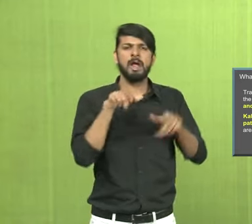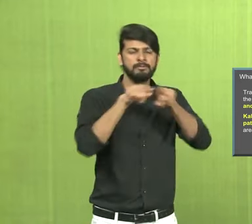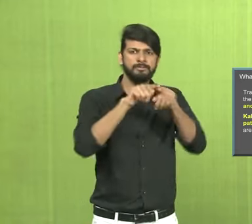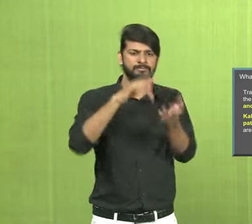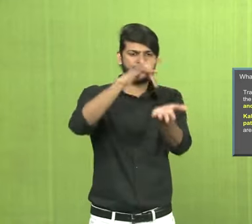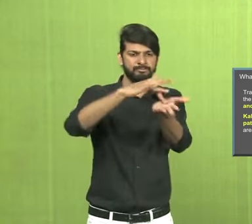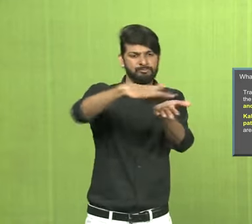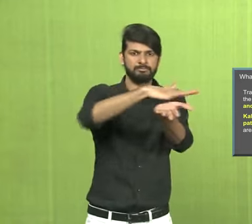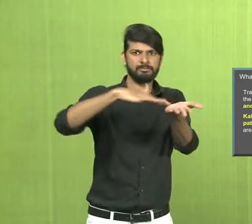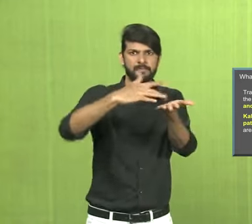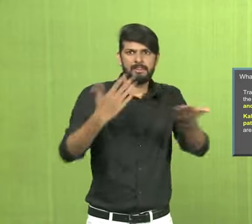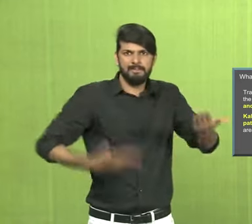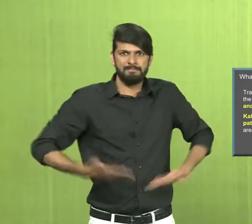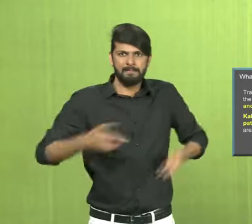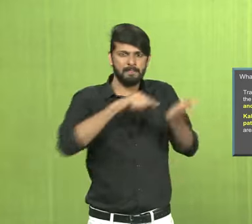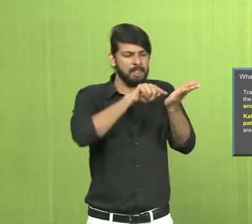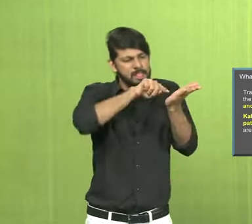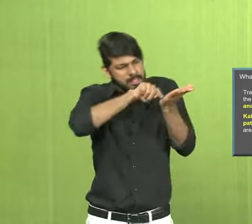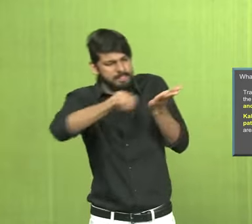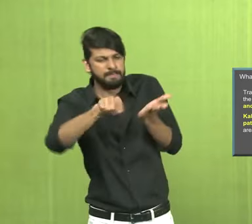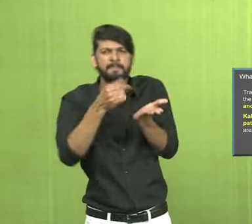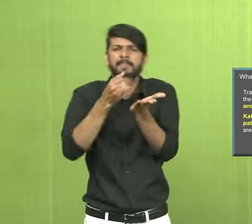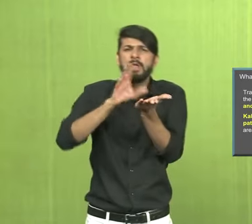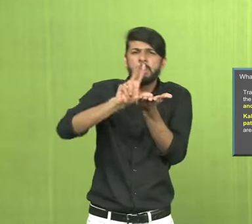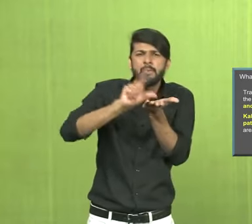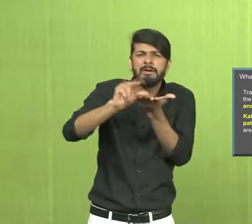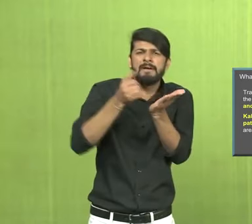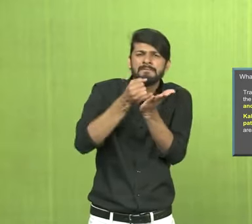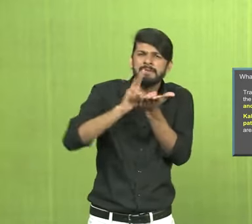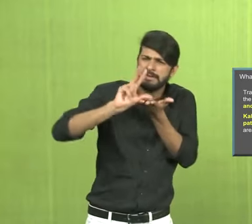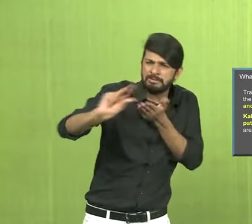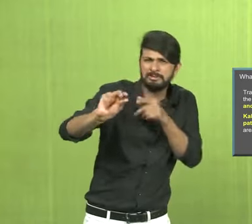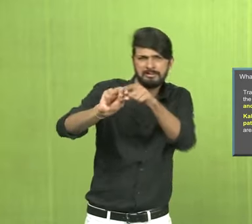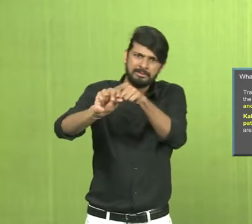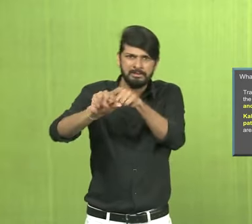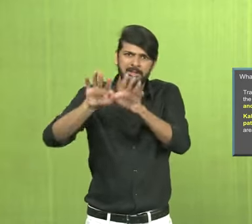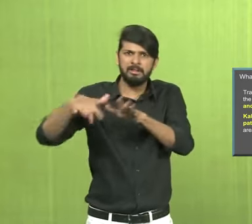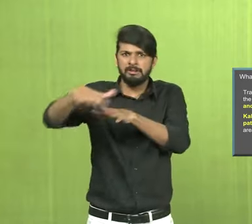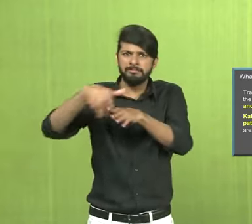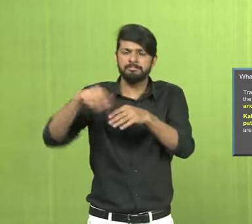who migrated from rural areas of Bengal to the city.